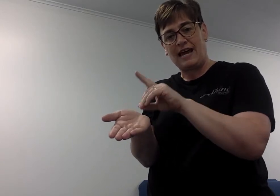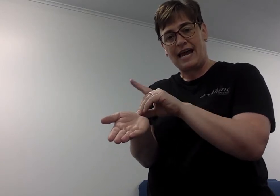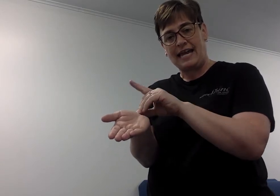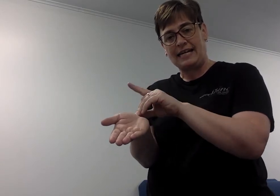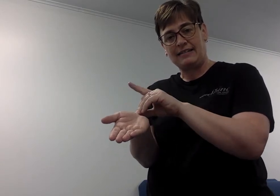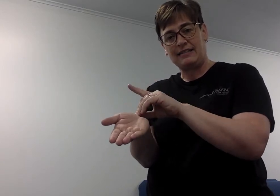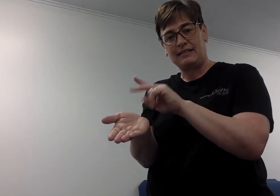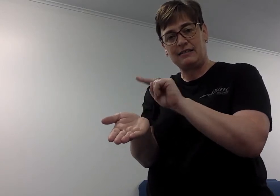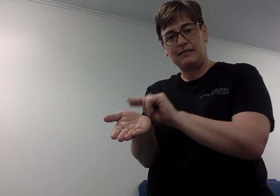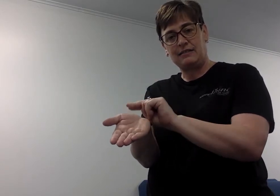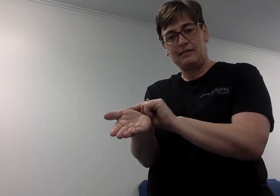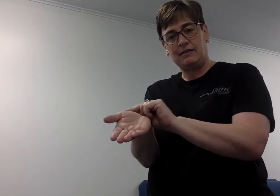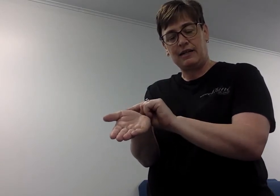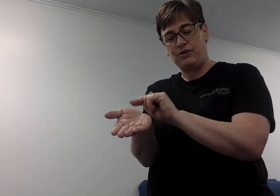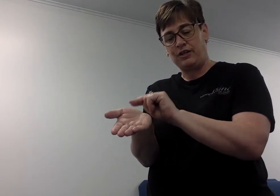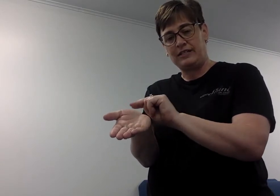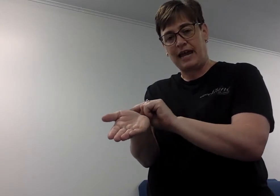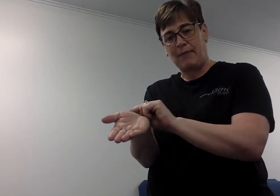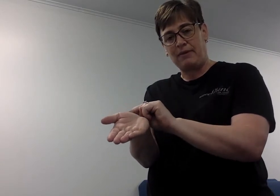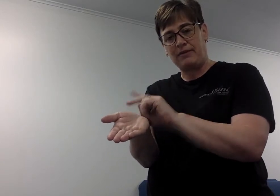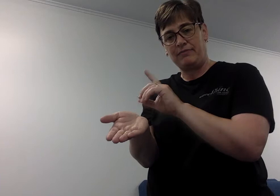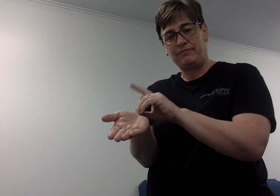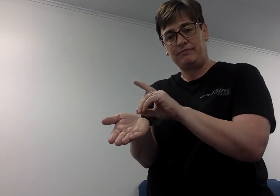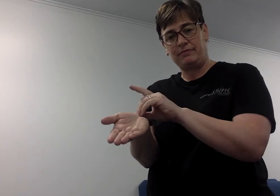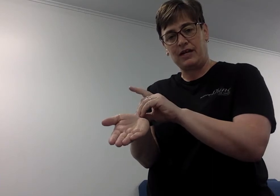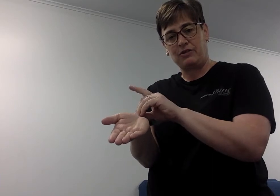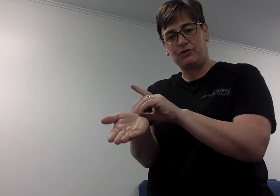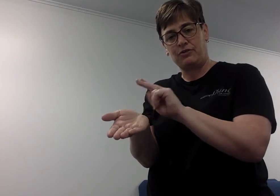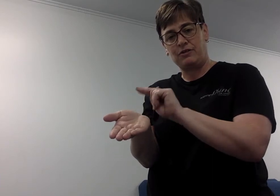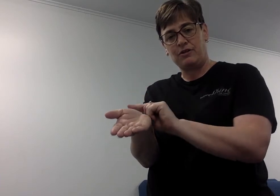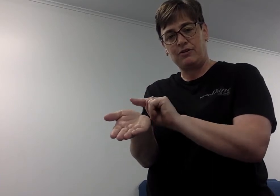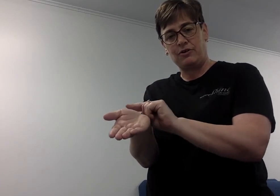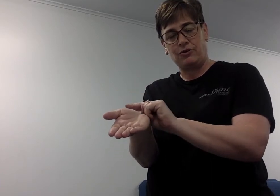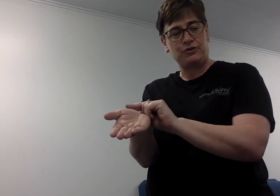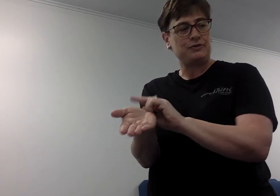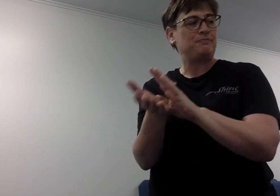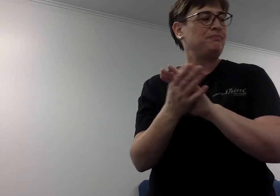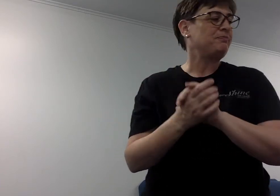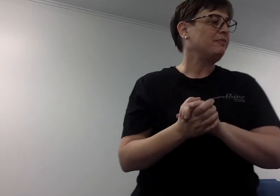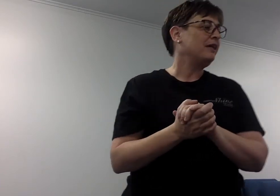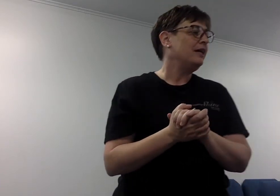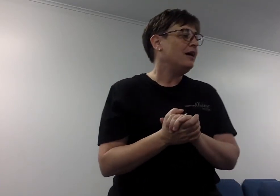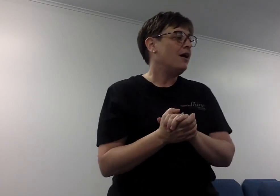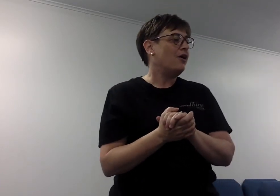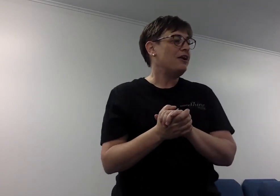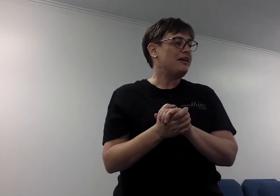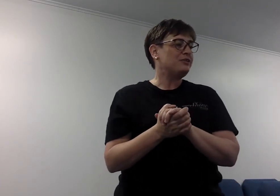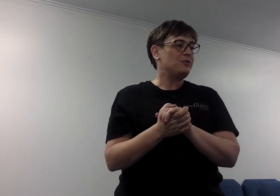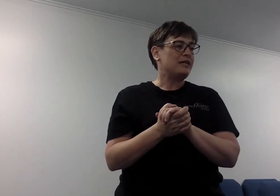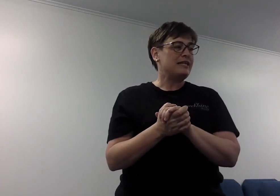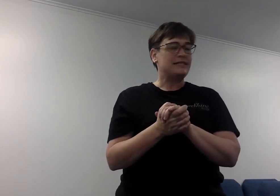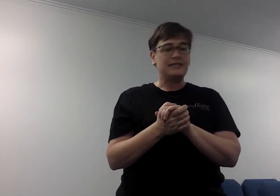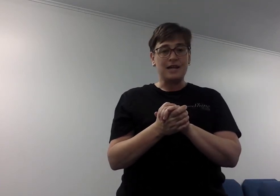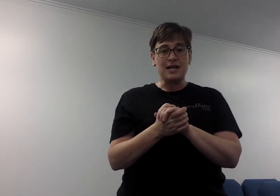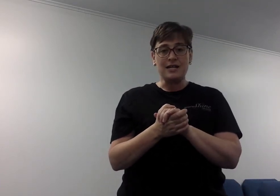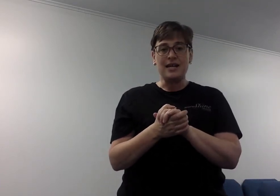hand. And you're going to tap it. Doctor, nurse. Our next one is done